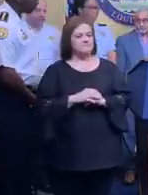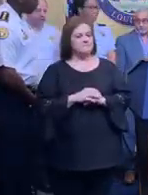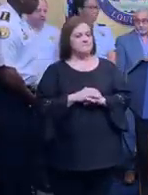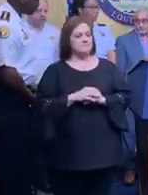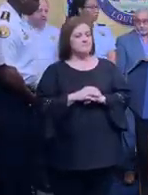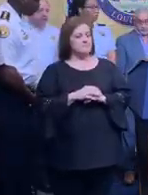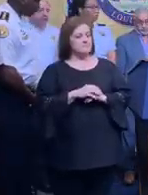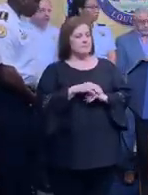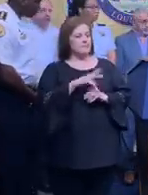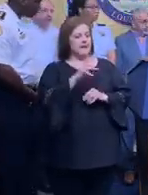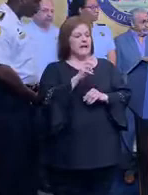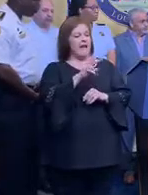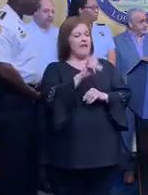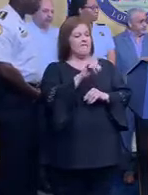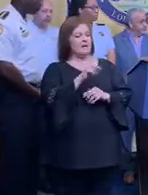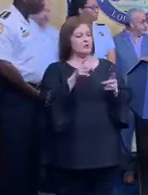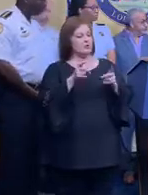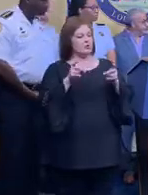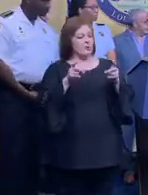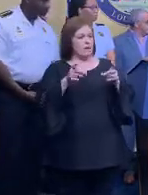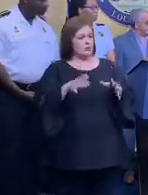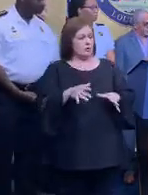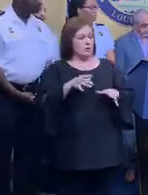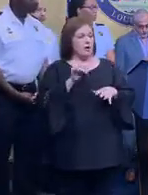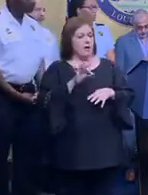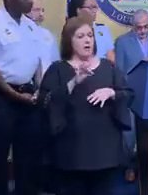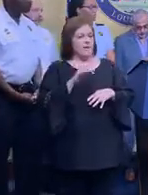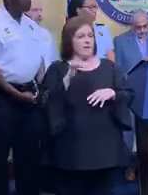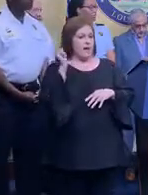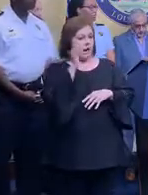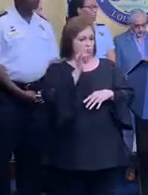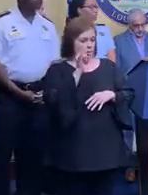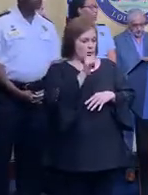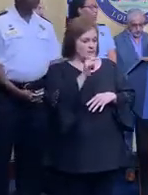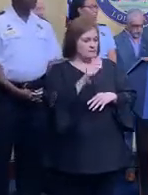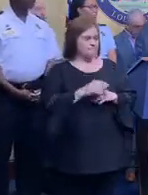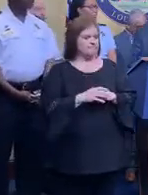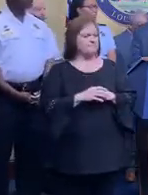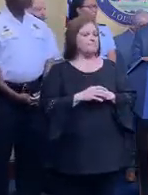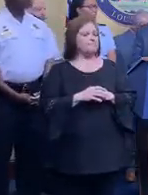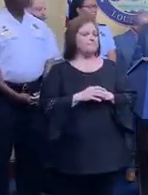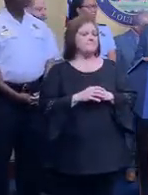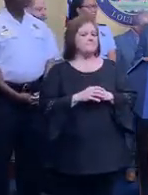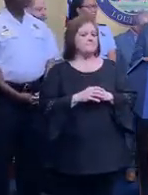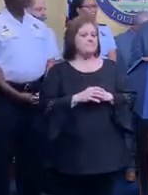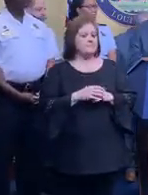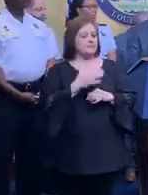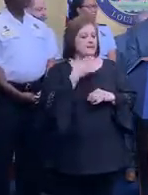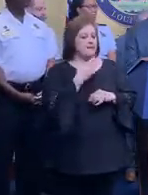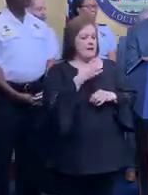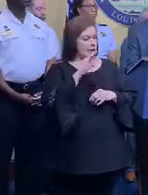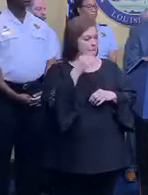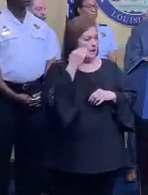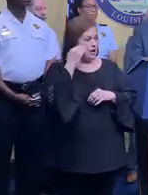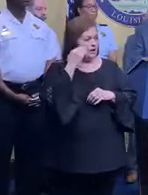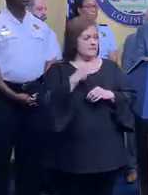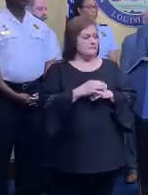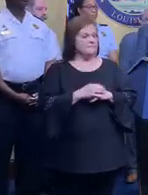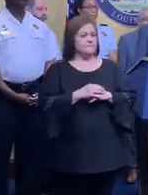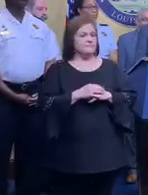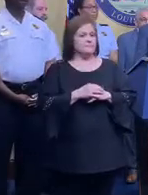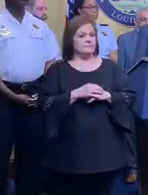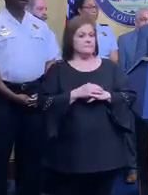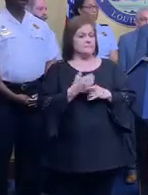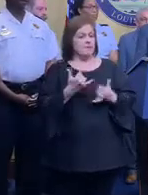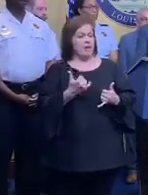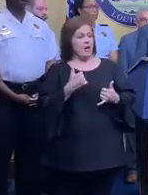We'll hear from Kevin Dolio, our director of our airport, Louis Armstrong. Okay, thank you, Mayor. As